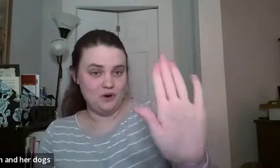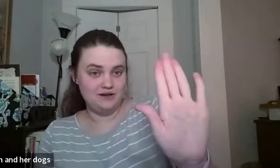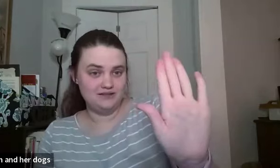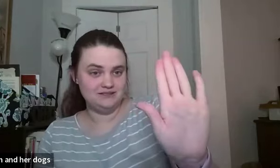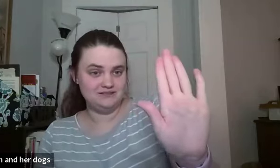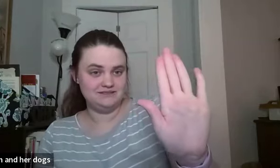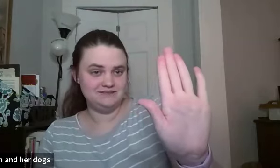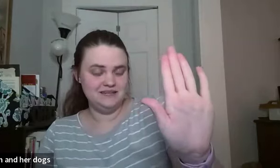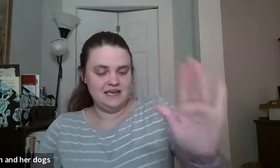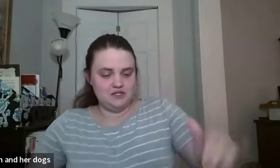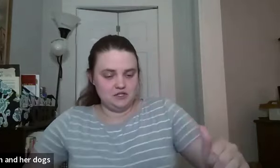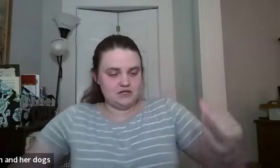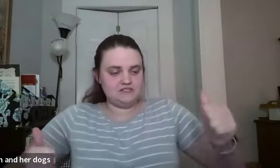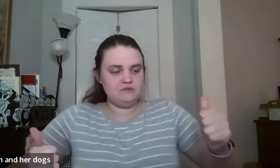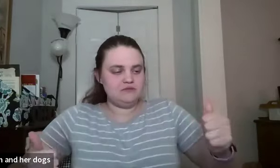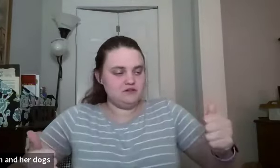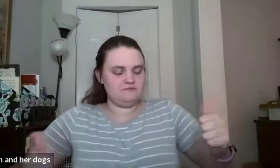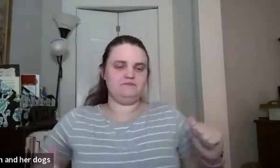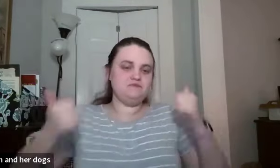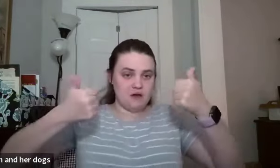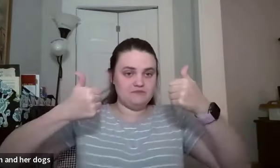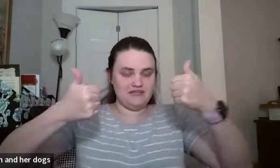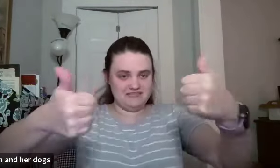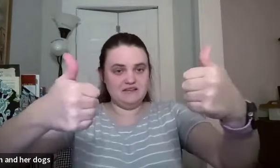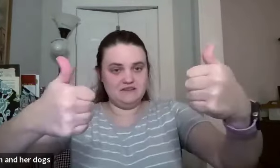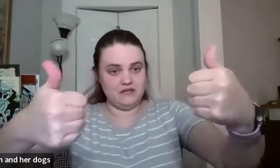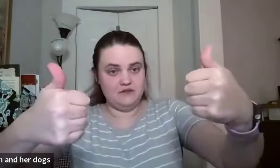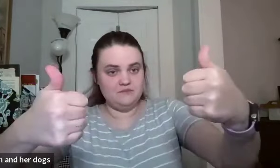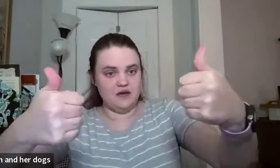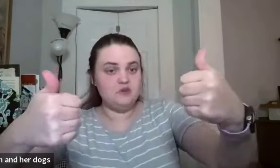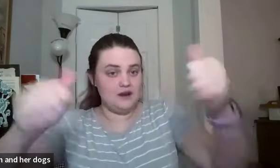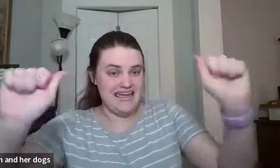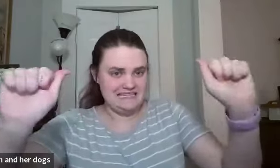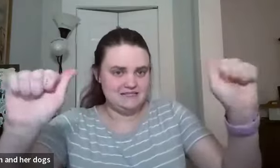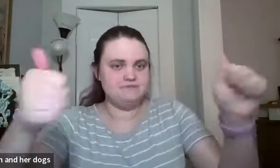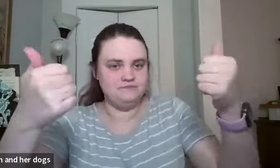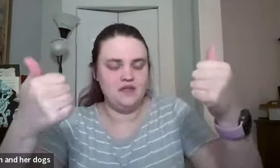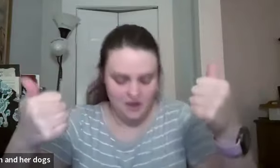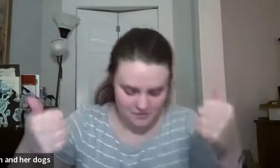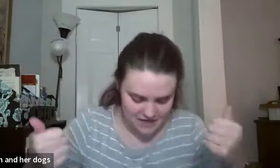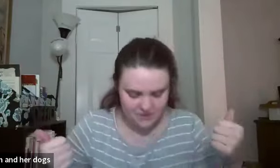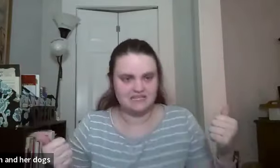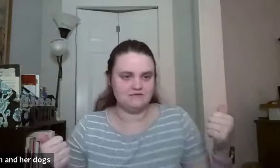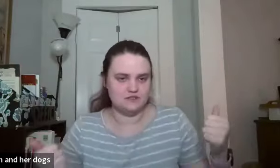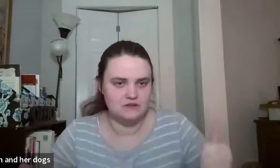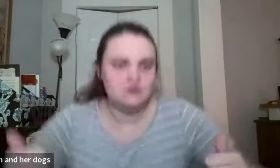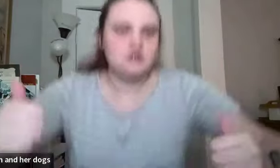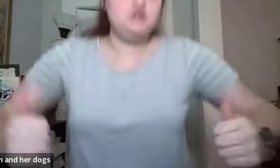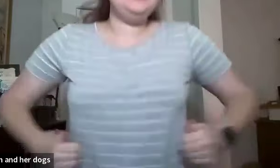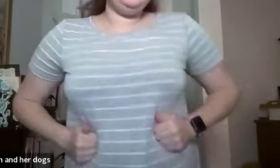you're going to start with your thumb, like slightly like thumbs up, your A's. And I'm going to stand for this one. You start here